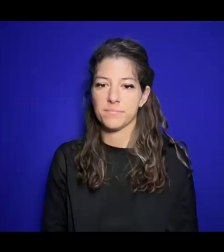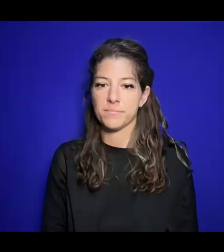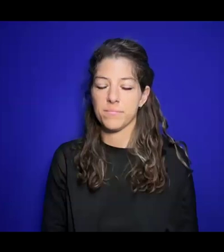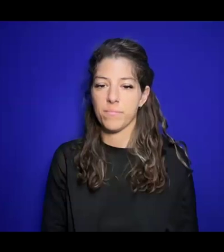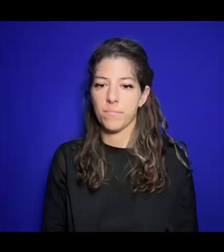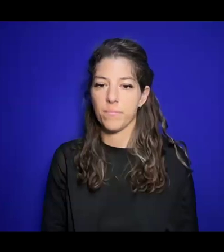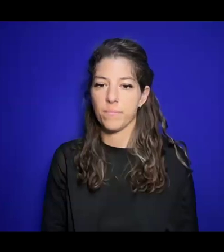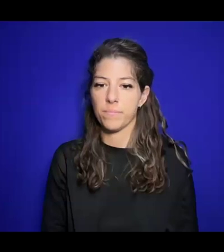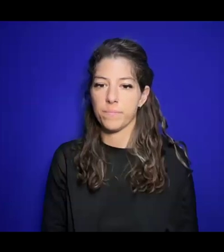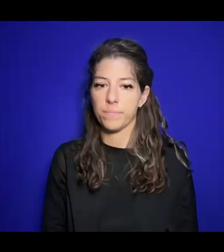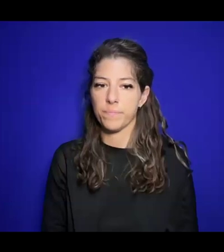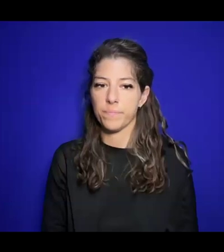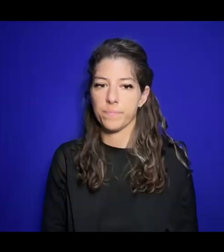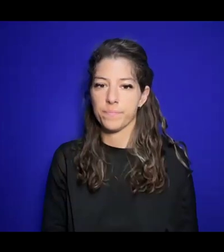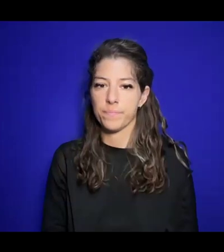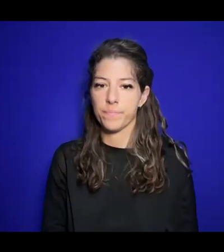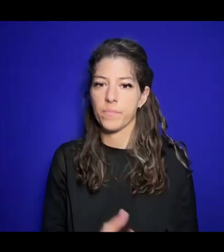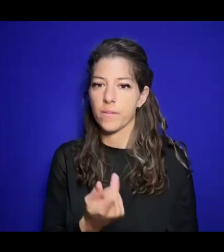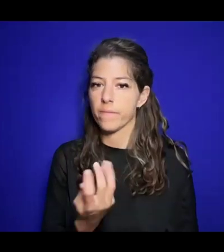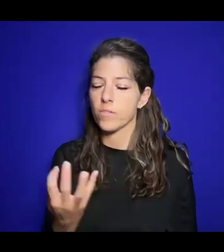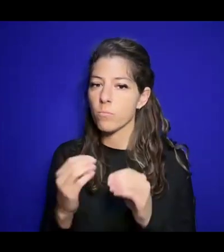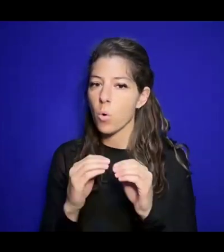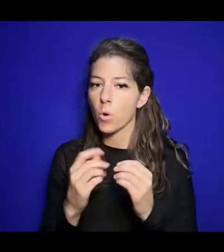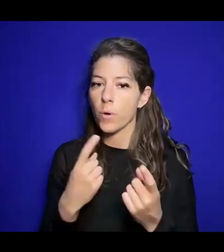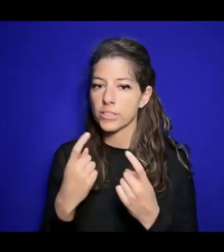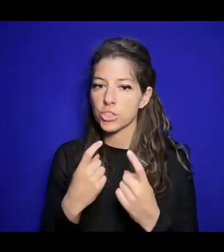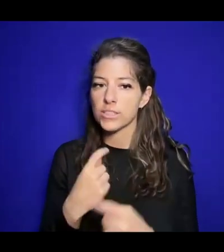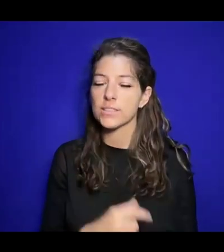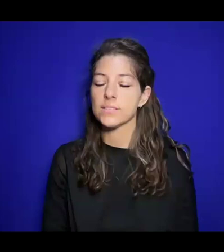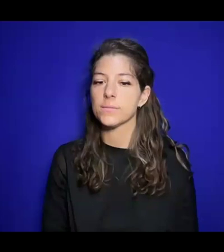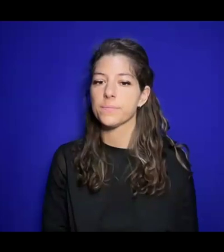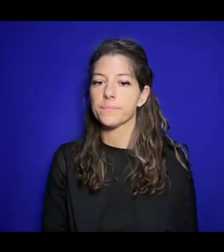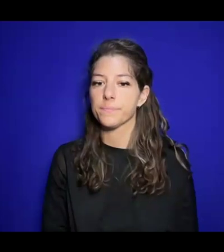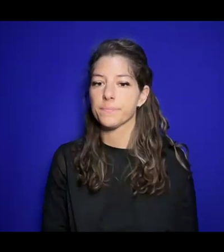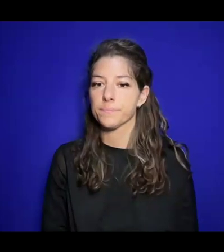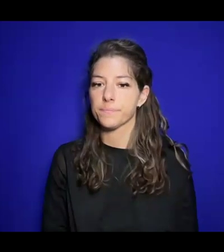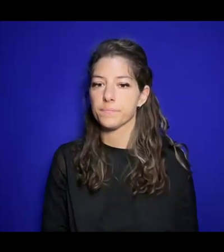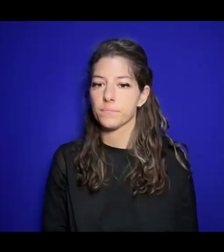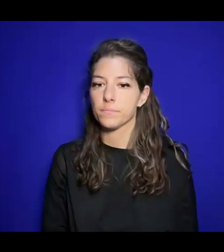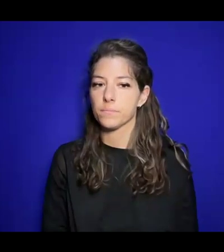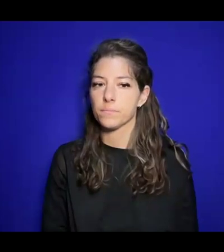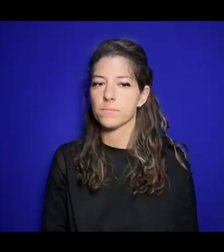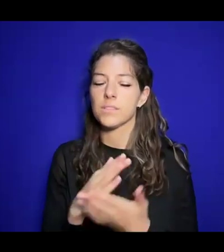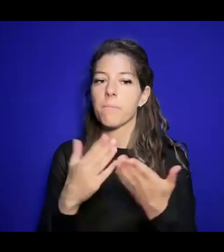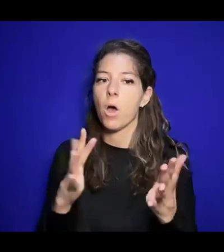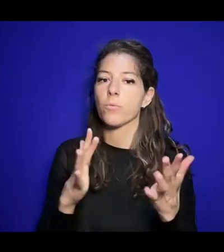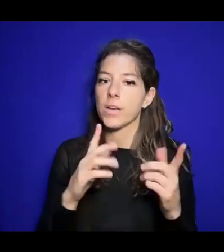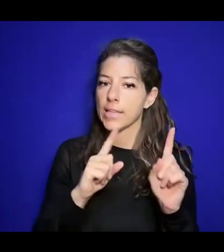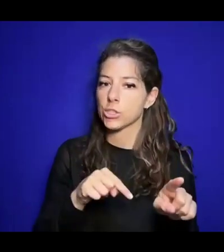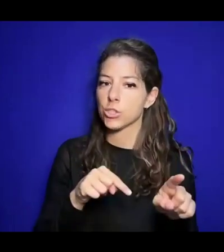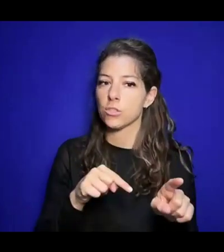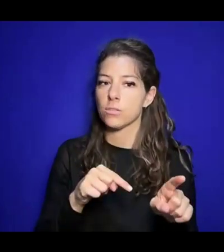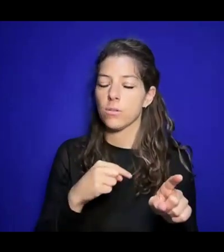Okay, so we've got a few more questions. Um, Some of these I've already answered, so